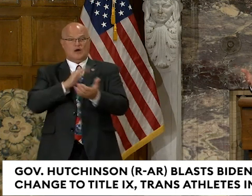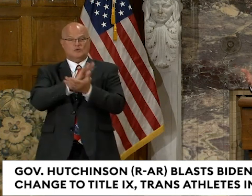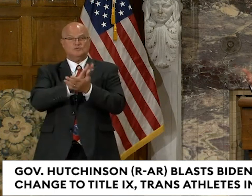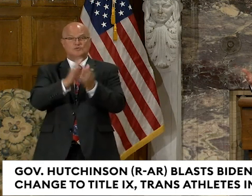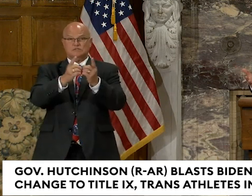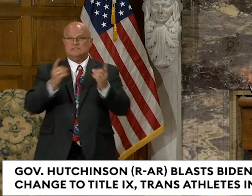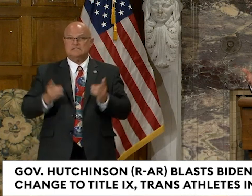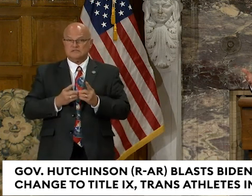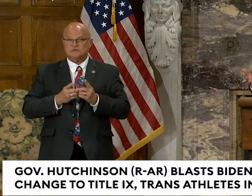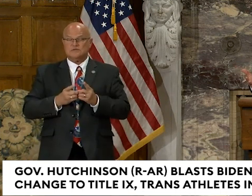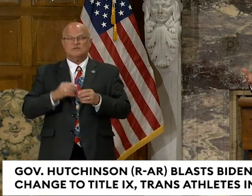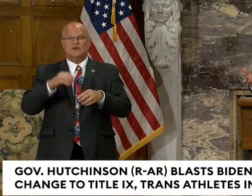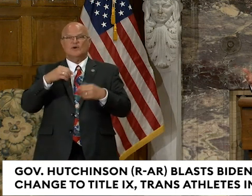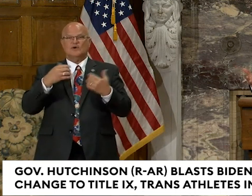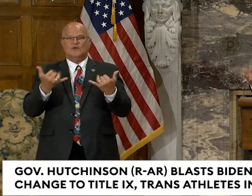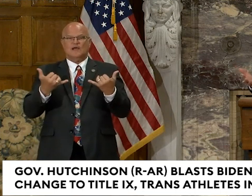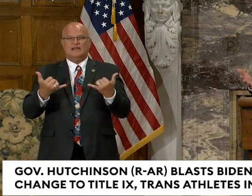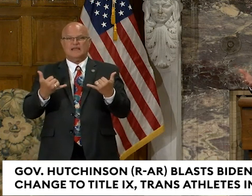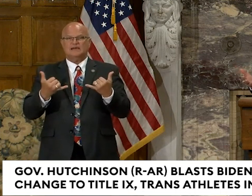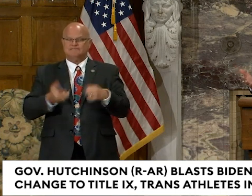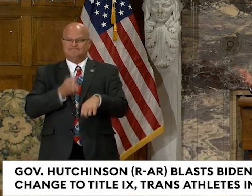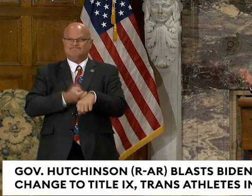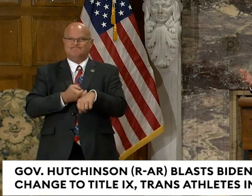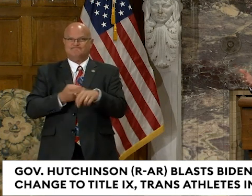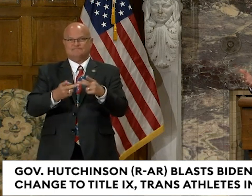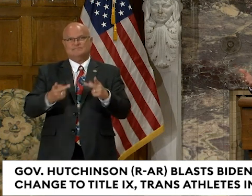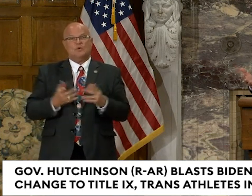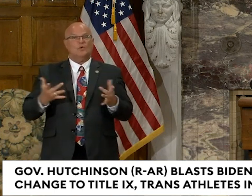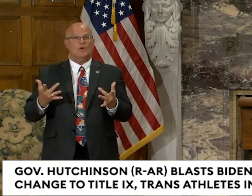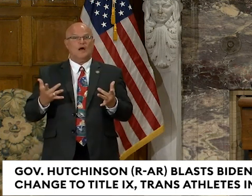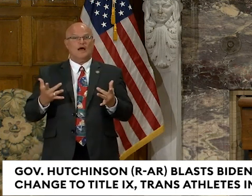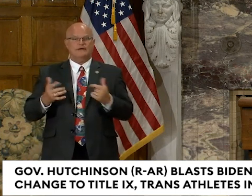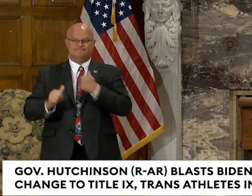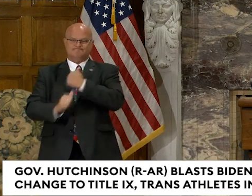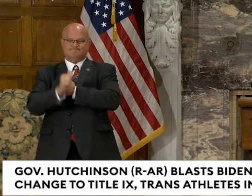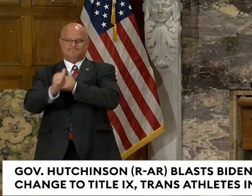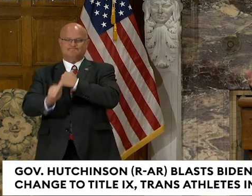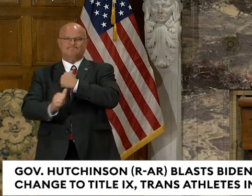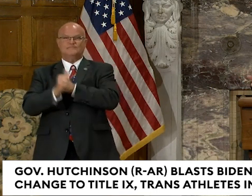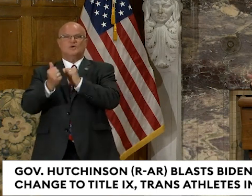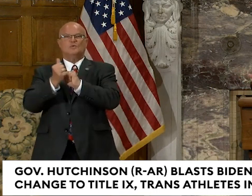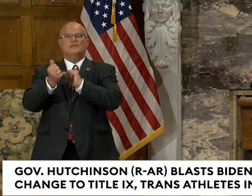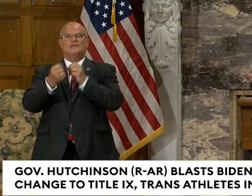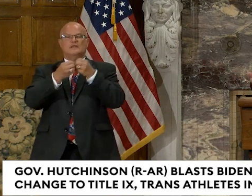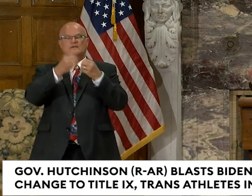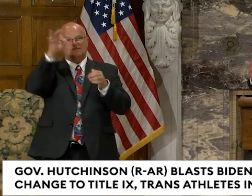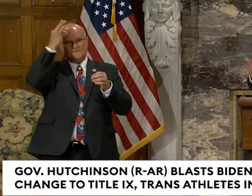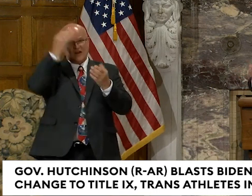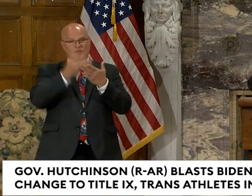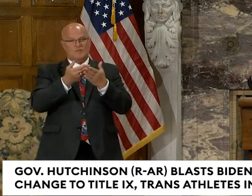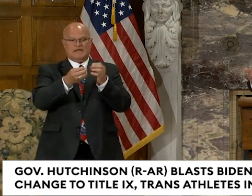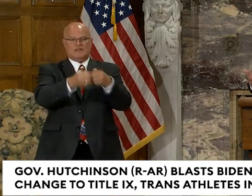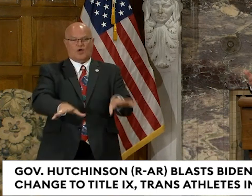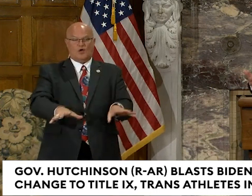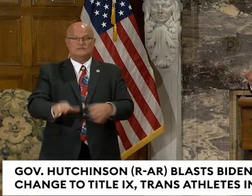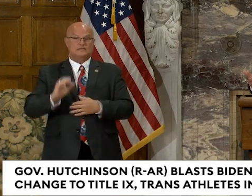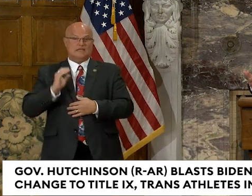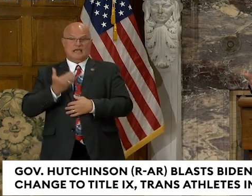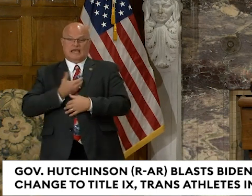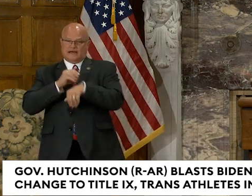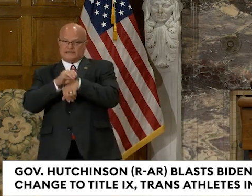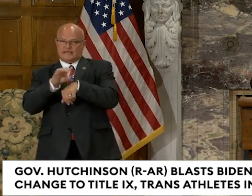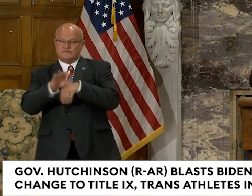school districts are in a difficult position because they'll be threatened with the loss of federal funds. And our counsel